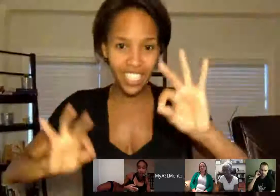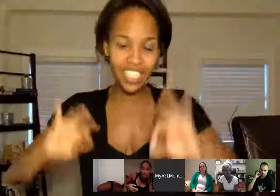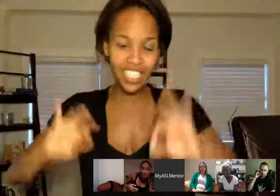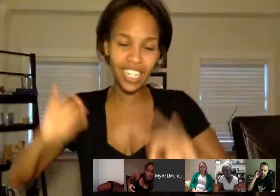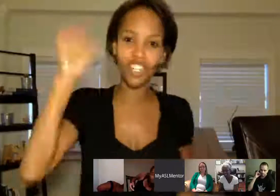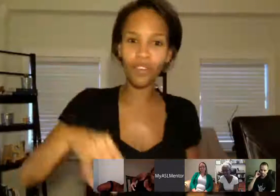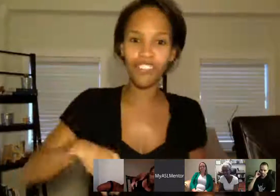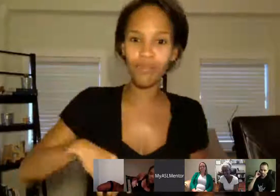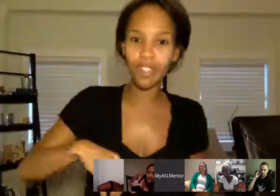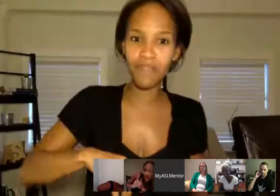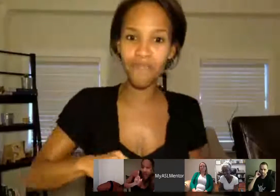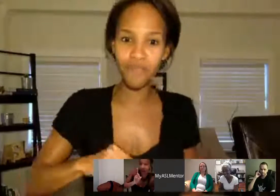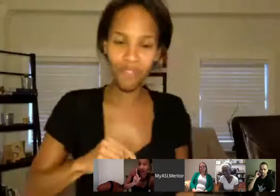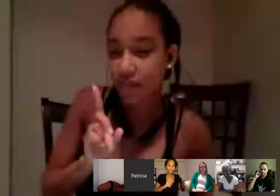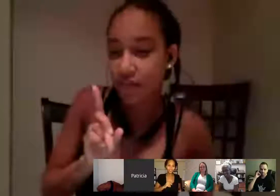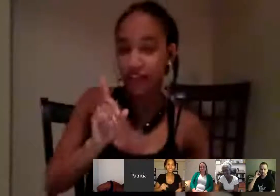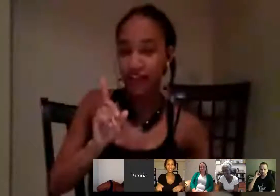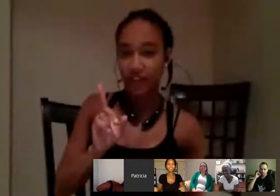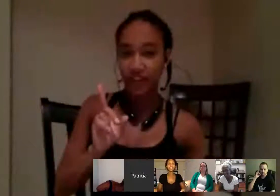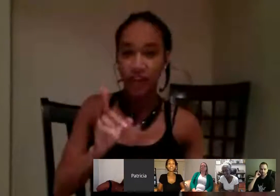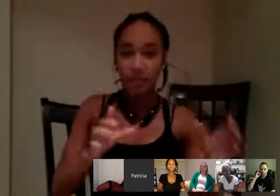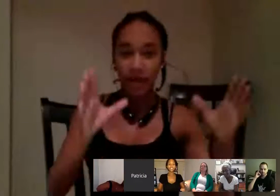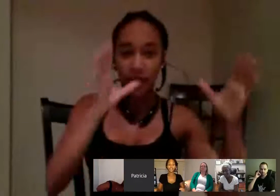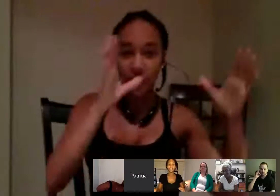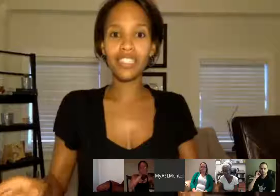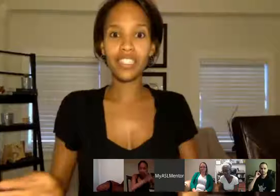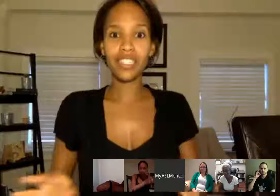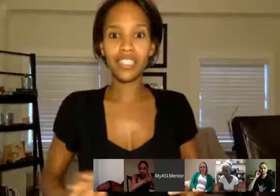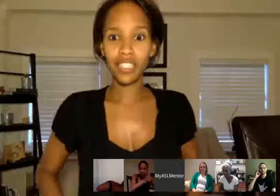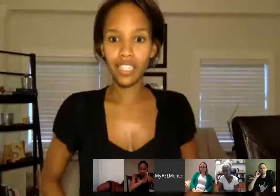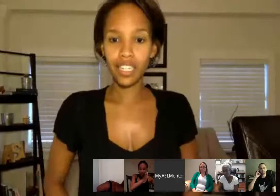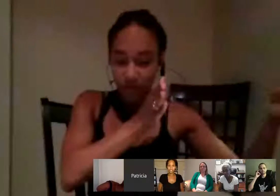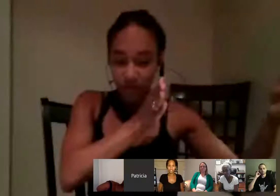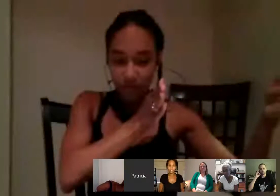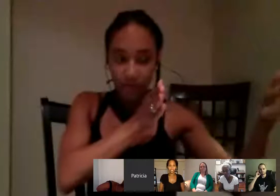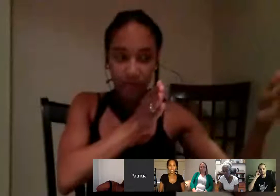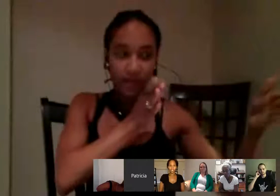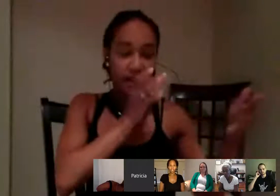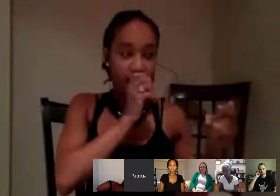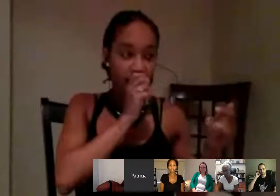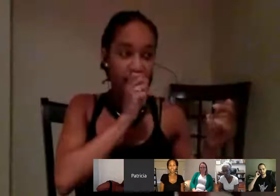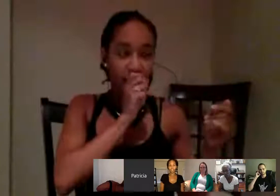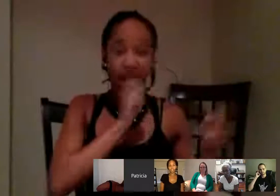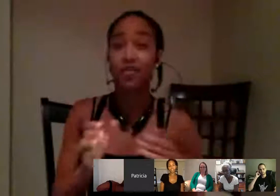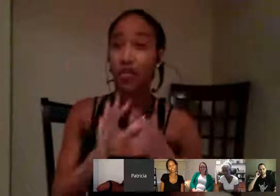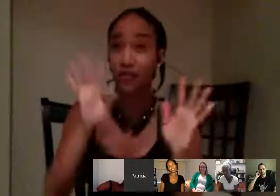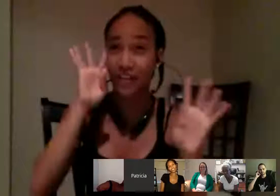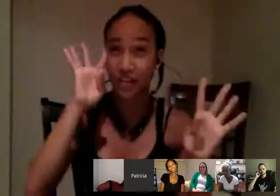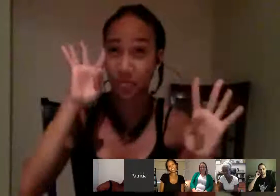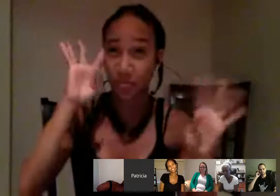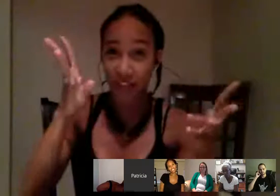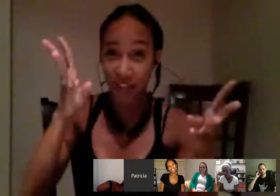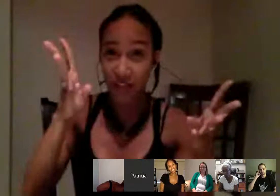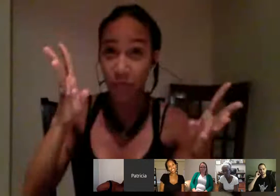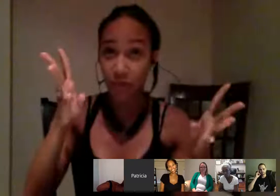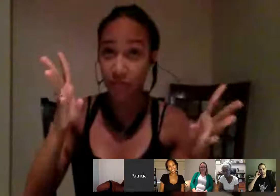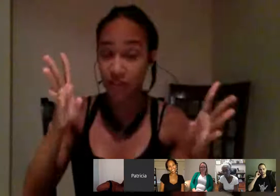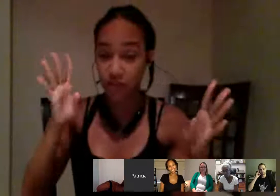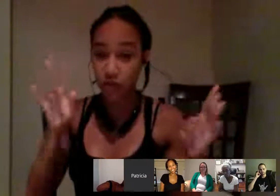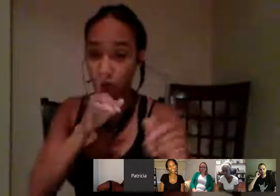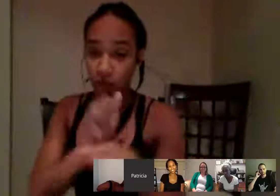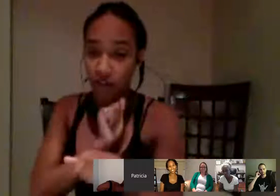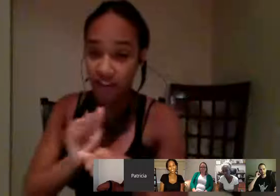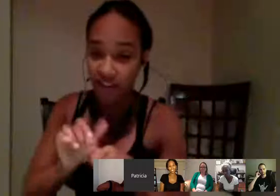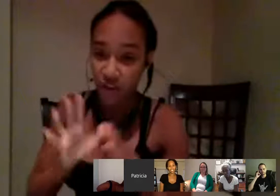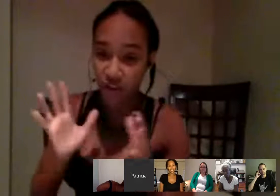that's perfect, and I'll share it with everybody. I have a thing. Maybe with that, maybe like, okay, I don't know if I just made this up or if this